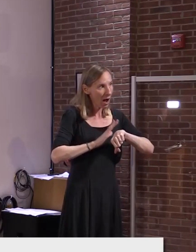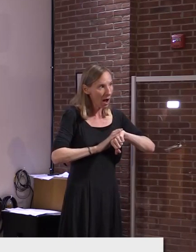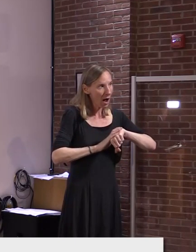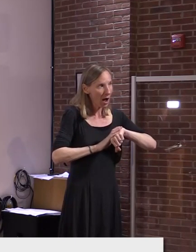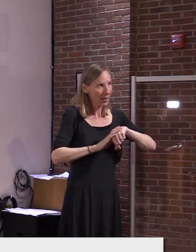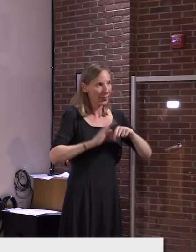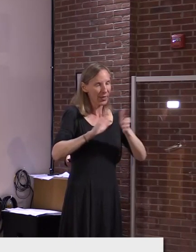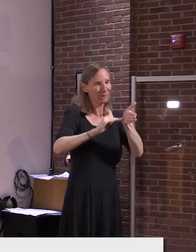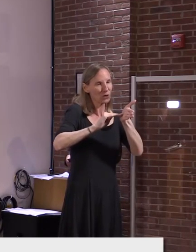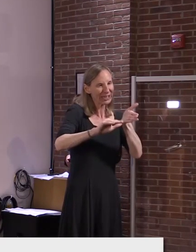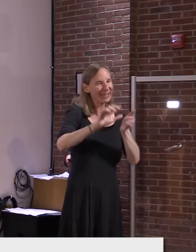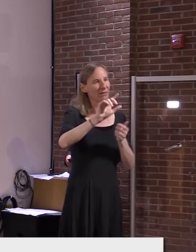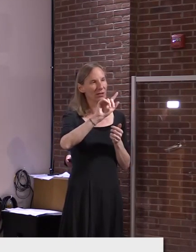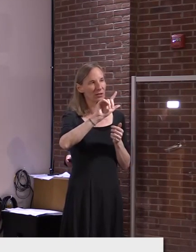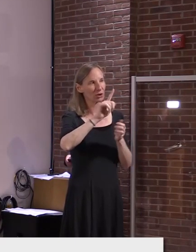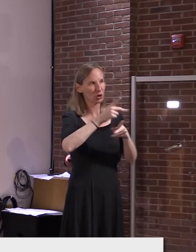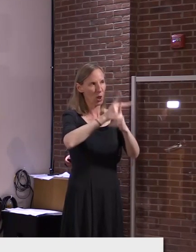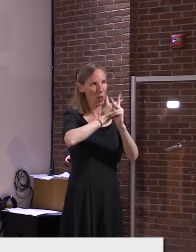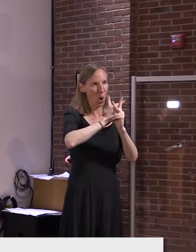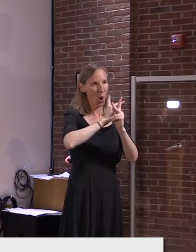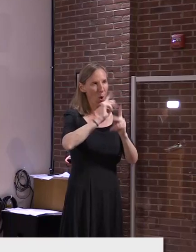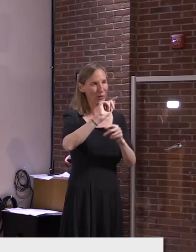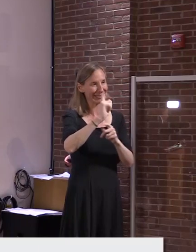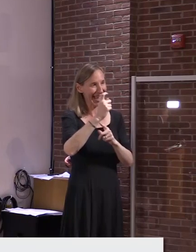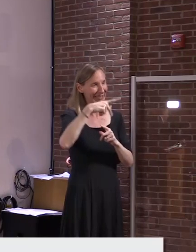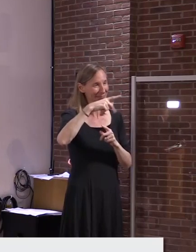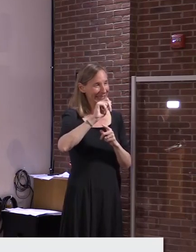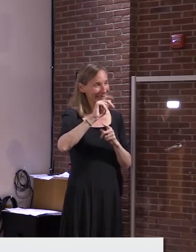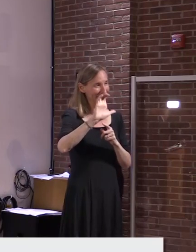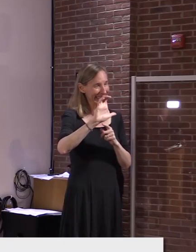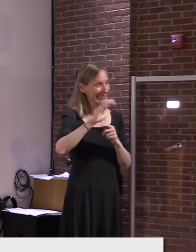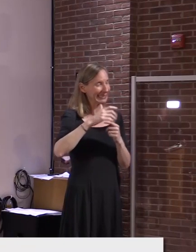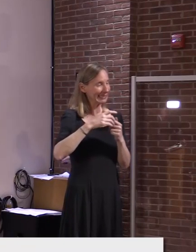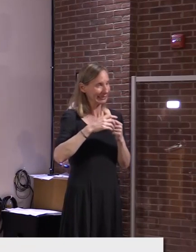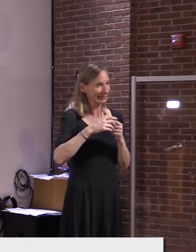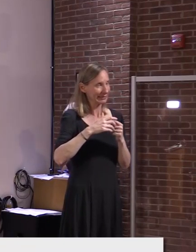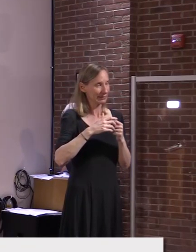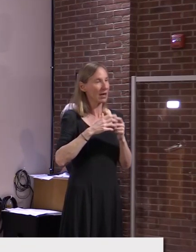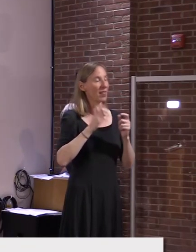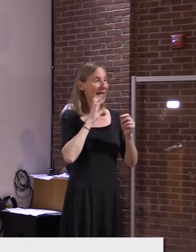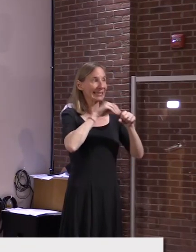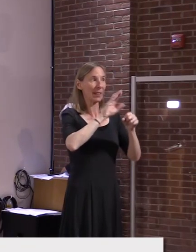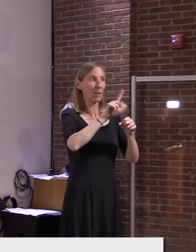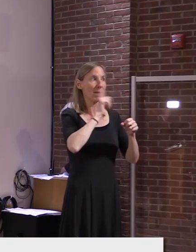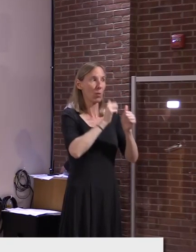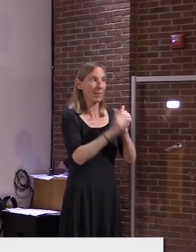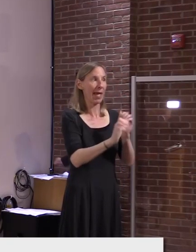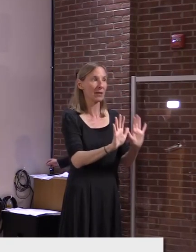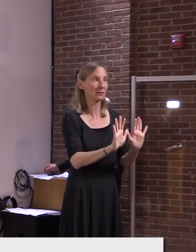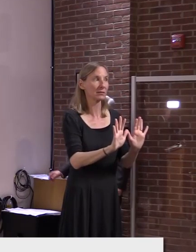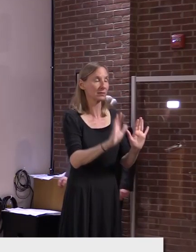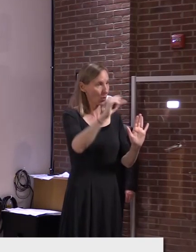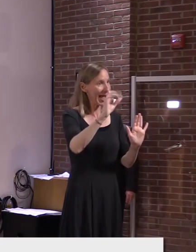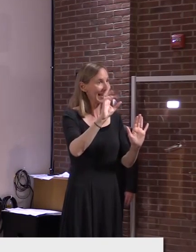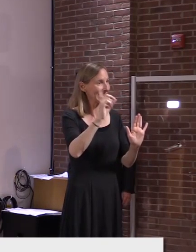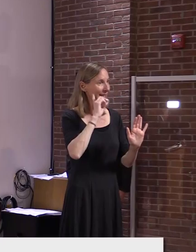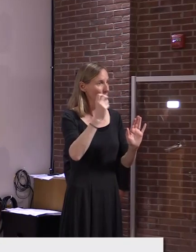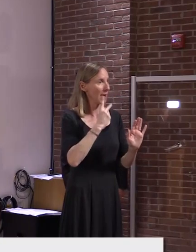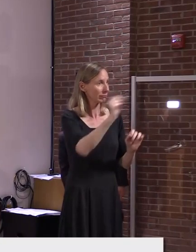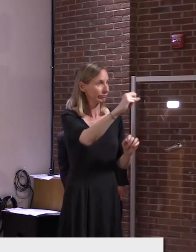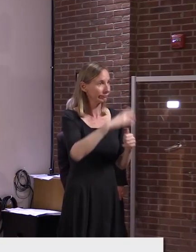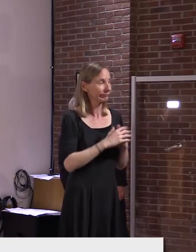loan tax? I believe that is in a bill that is going to be passed. So yes, I believe